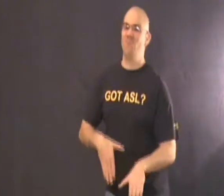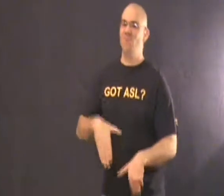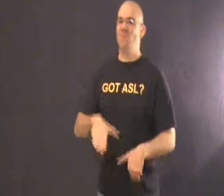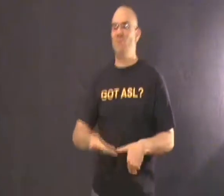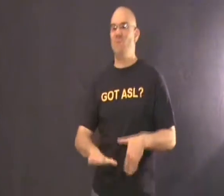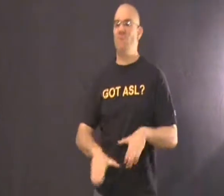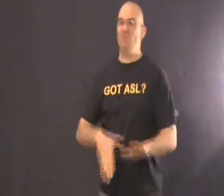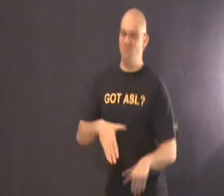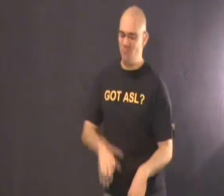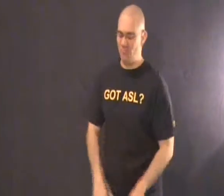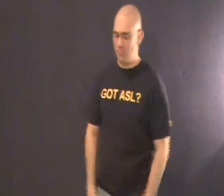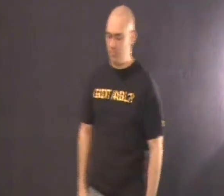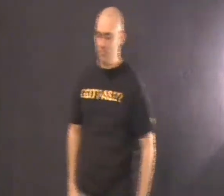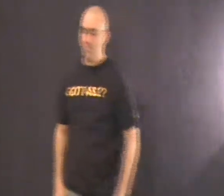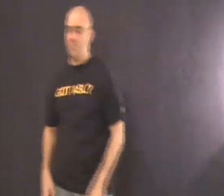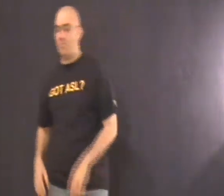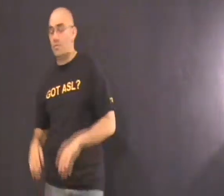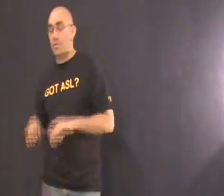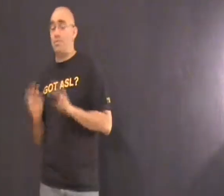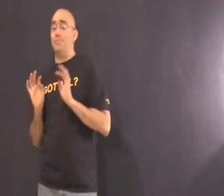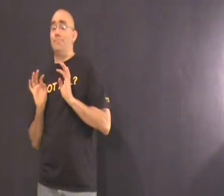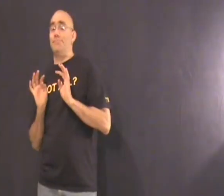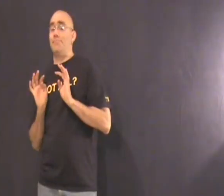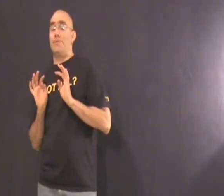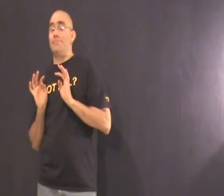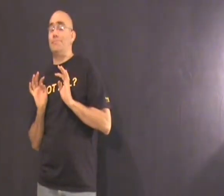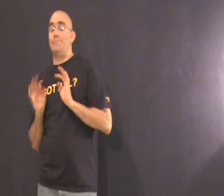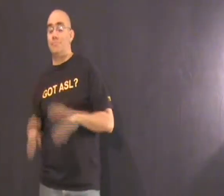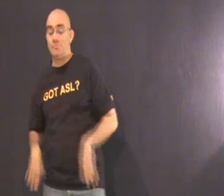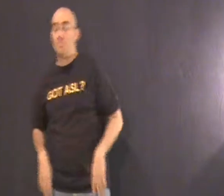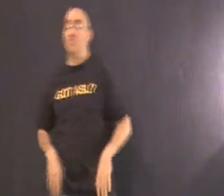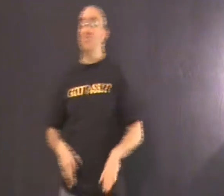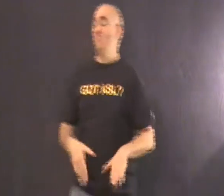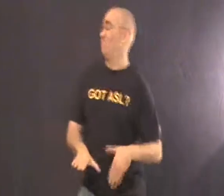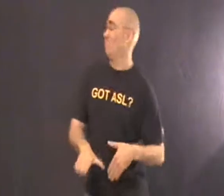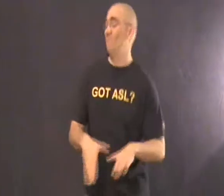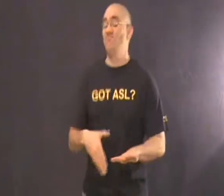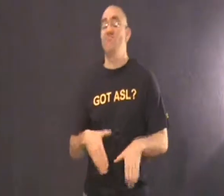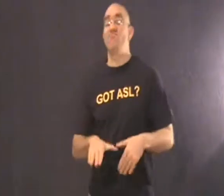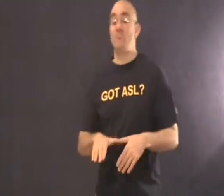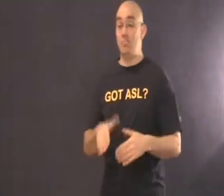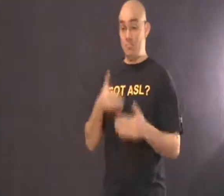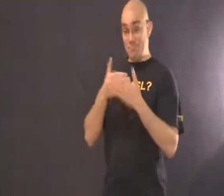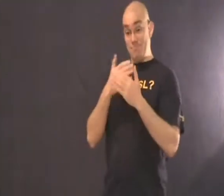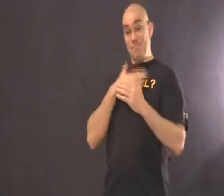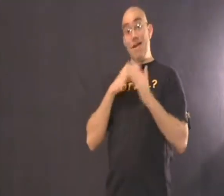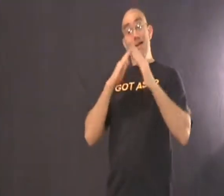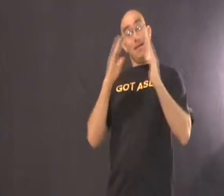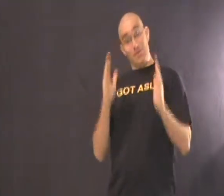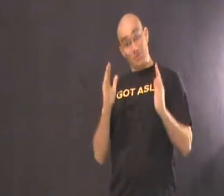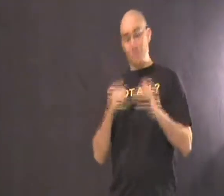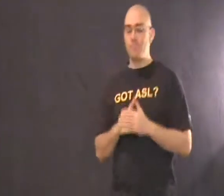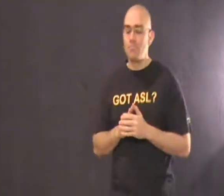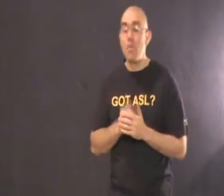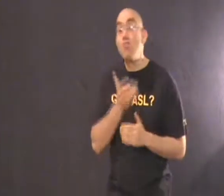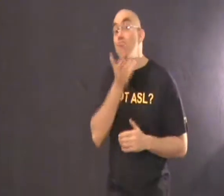this out." And would saunter on over there. And all the neighborhood cats would be watching while he would walk up to my